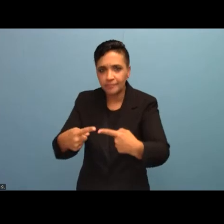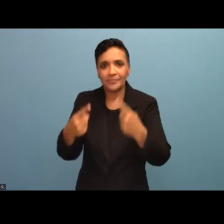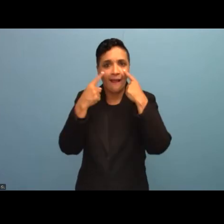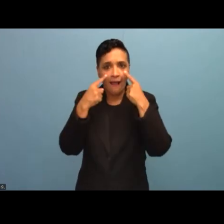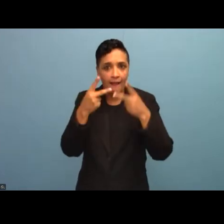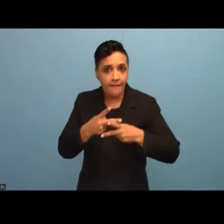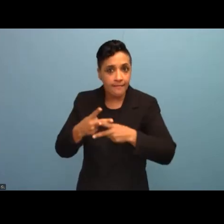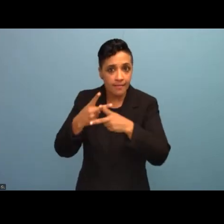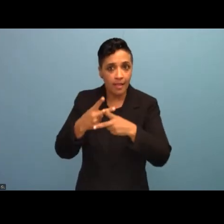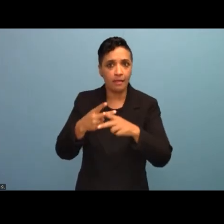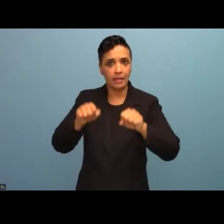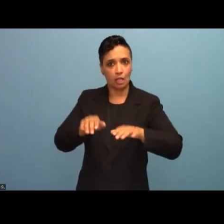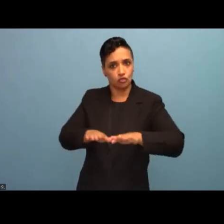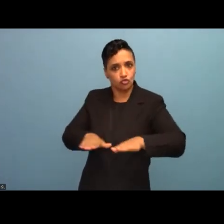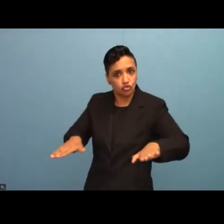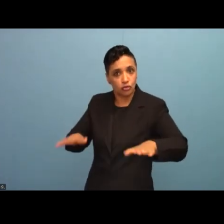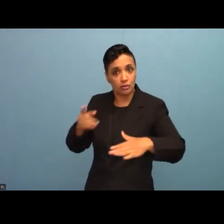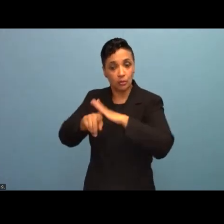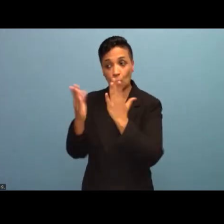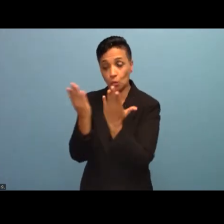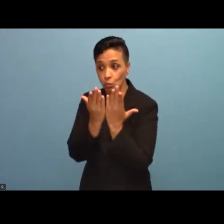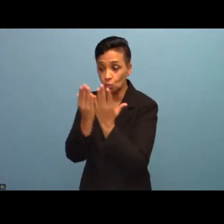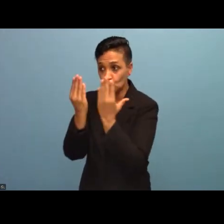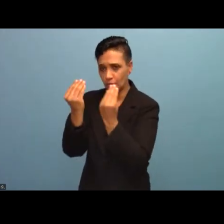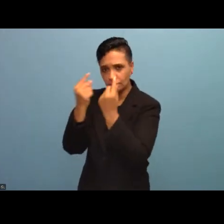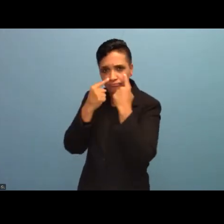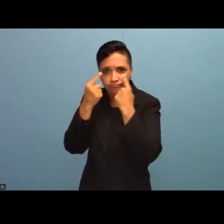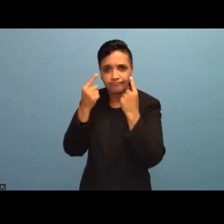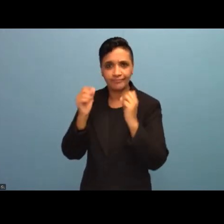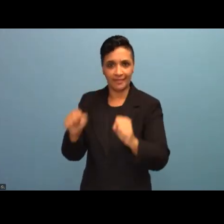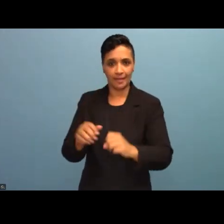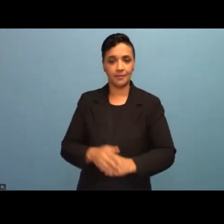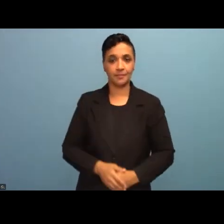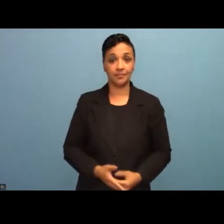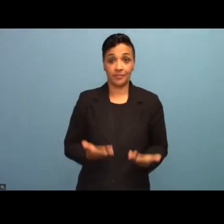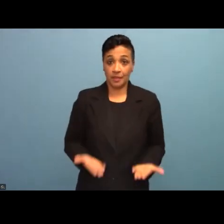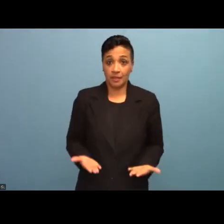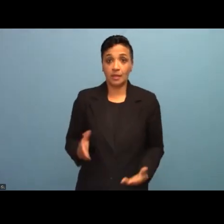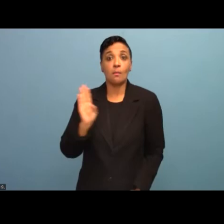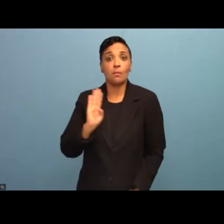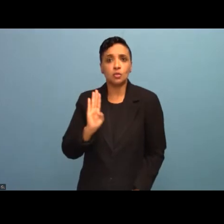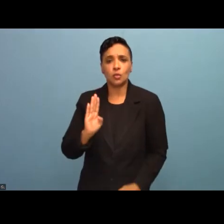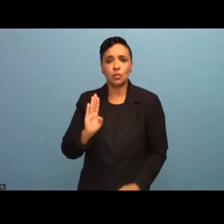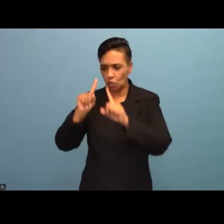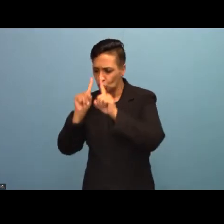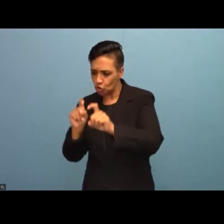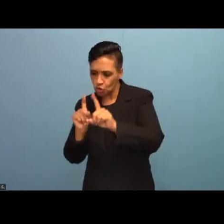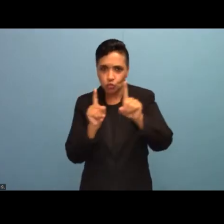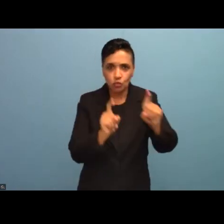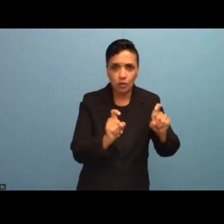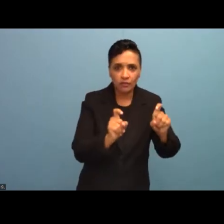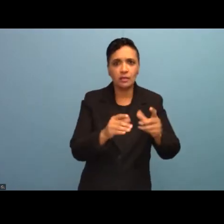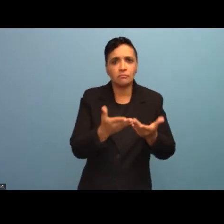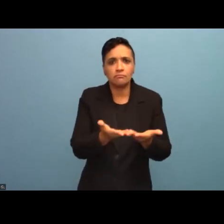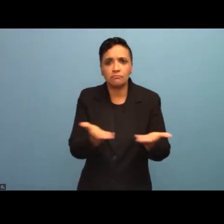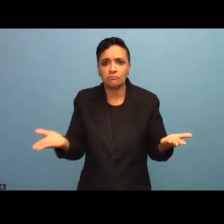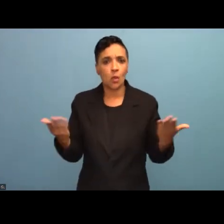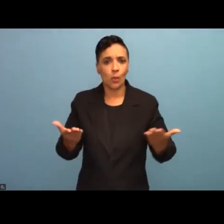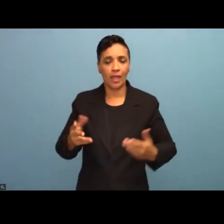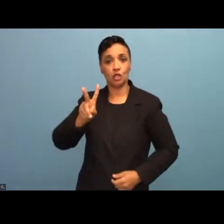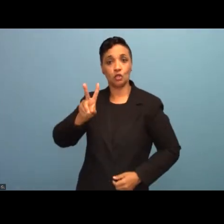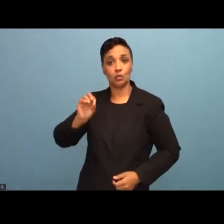targets school-going children. In Botswana, surveys on eye health for children conducted in